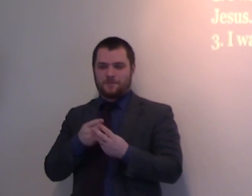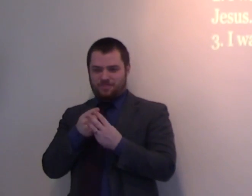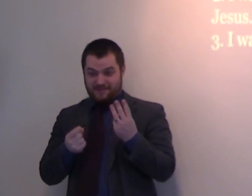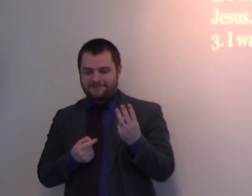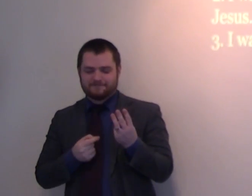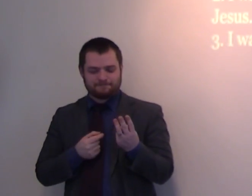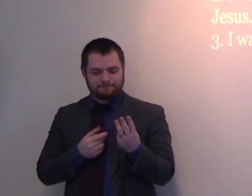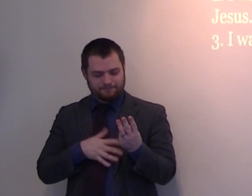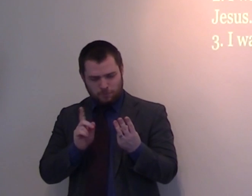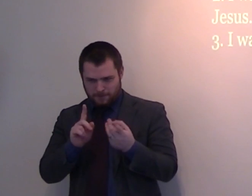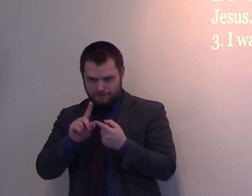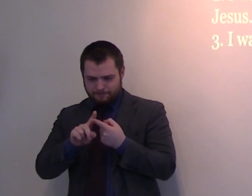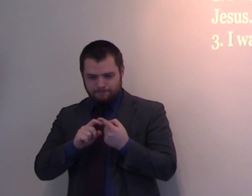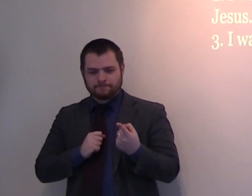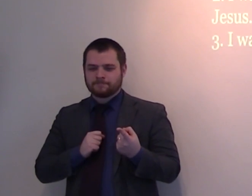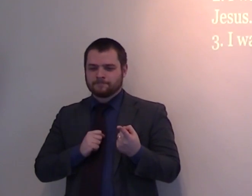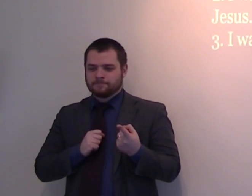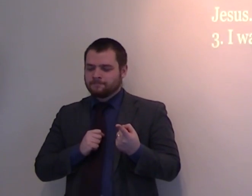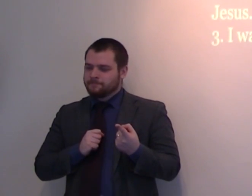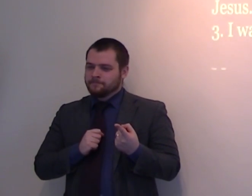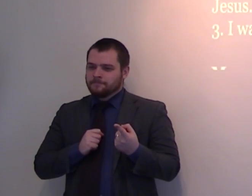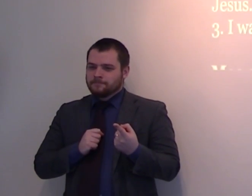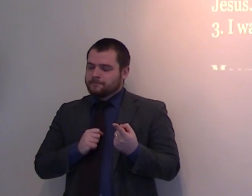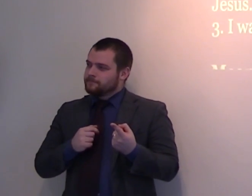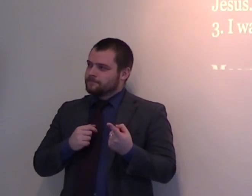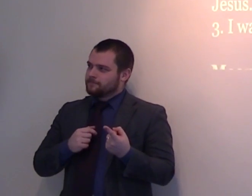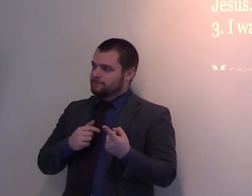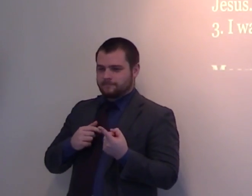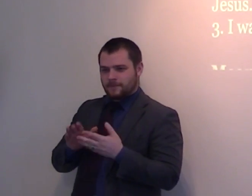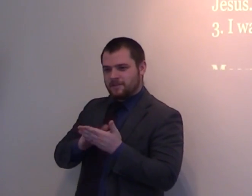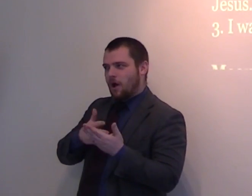Okay. Three things. Number one, I want to copy Jesus.